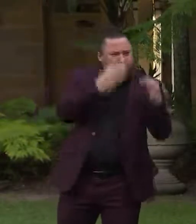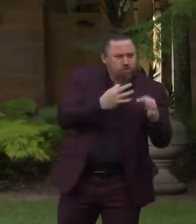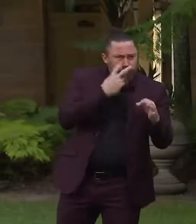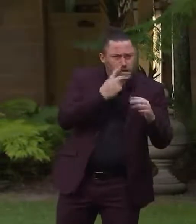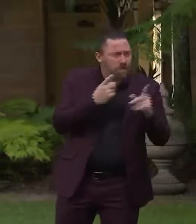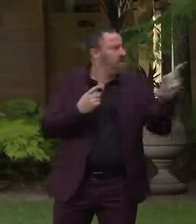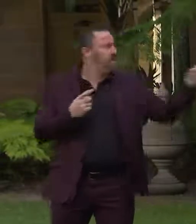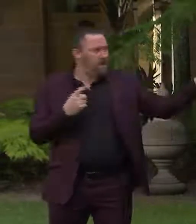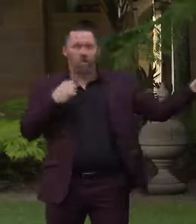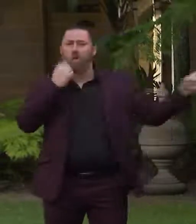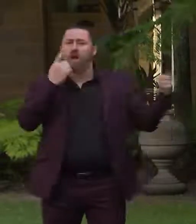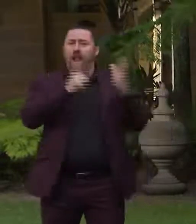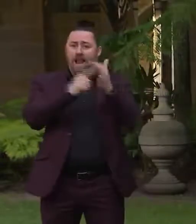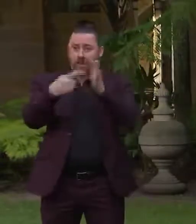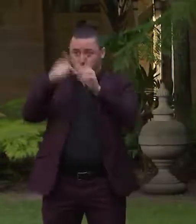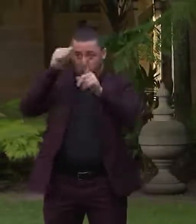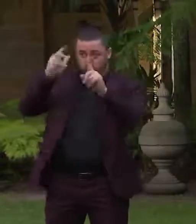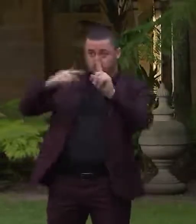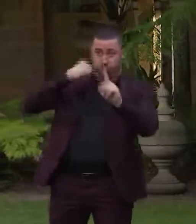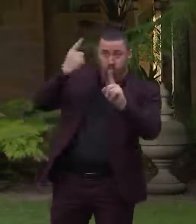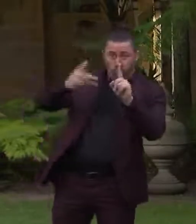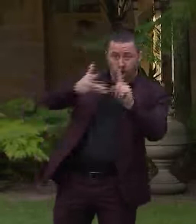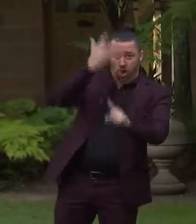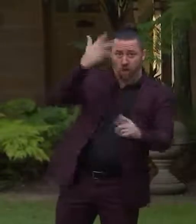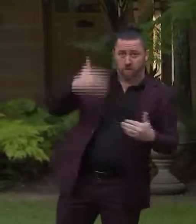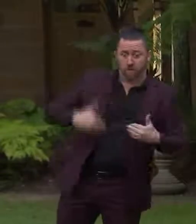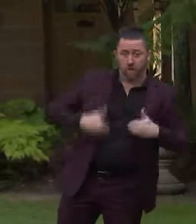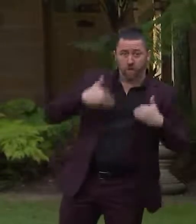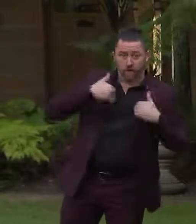Um, we'll tell everyone at 9 a.m.